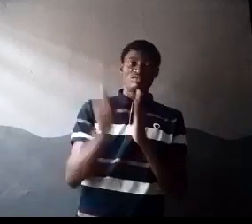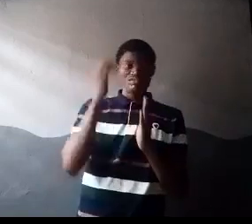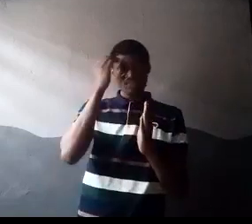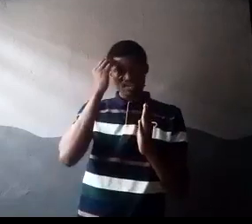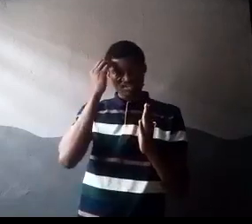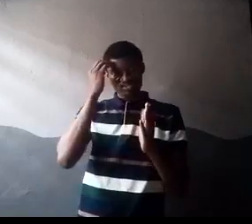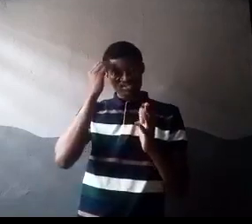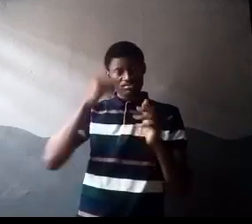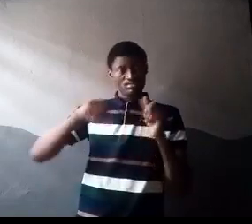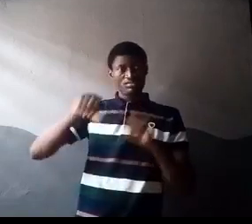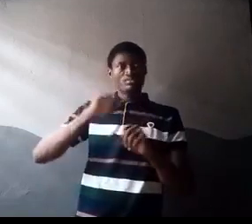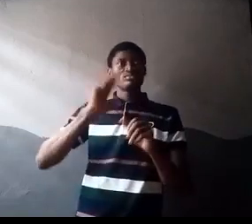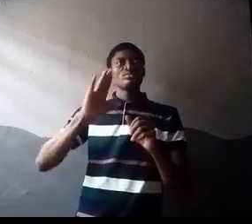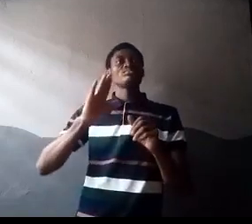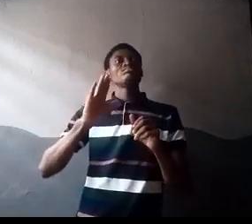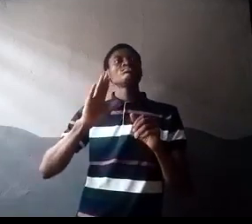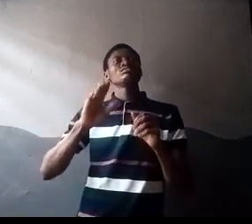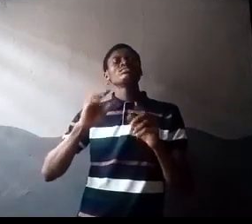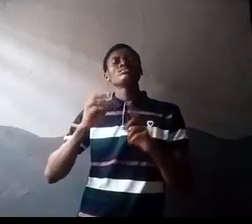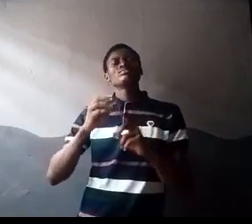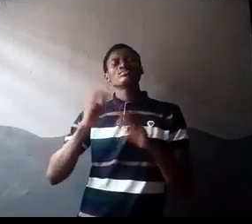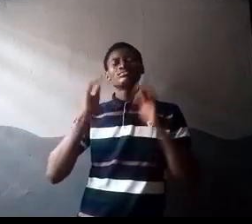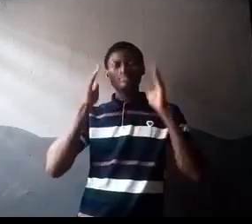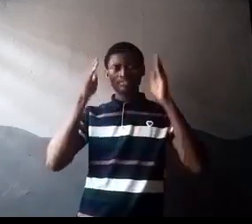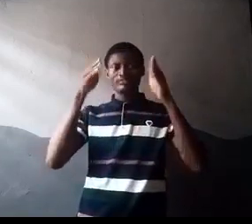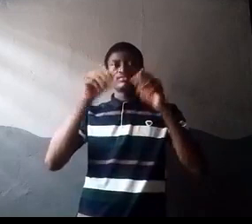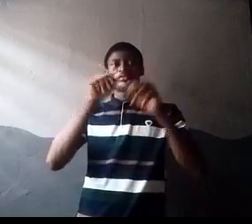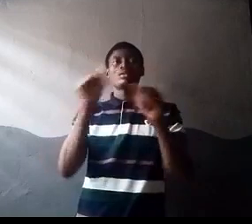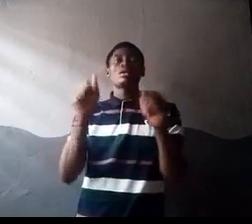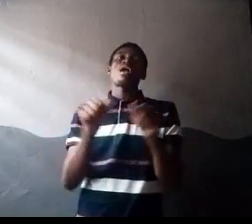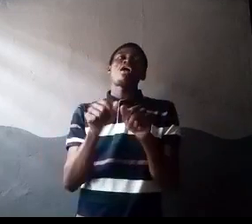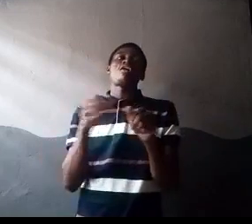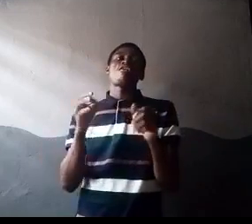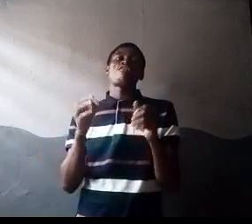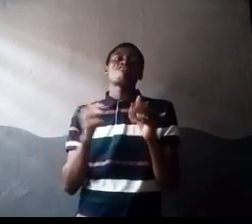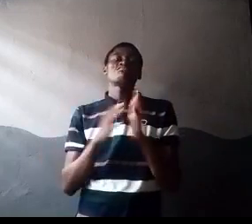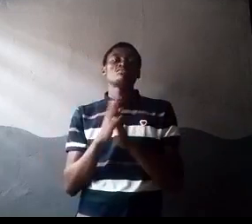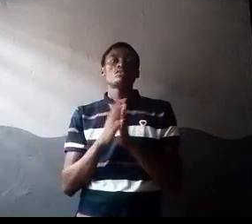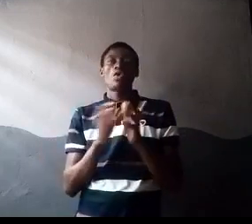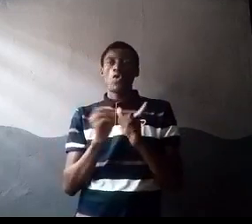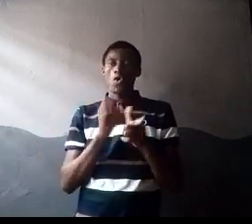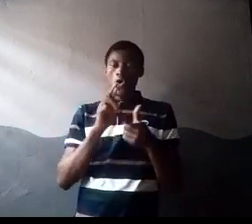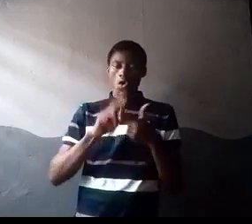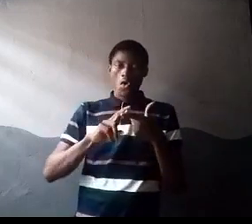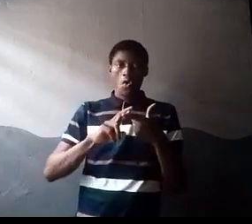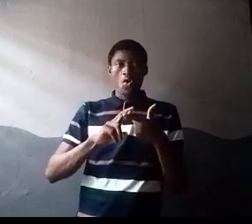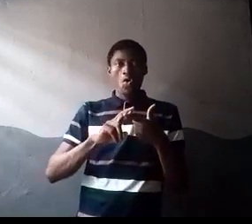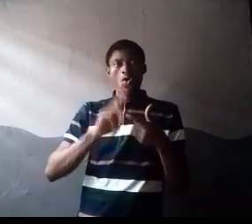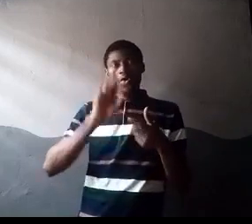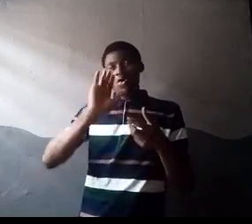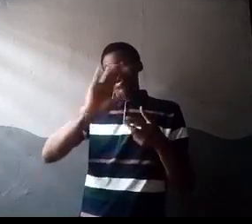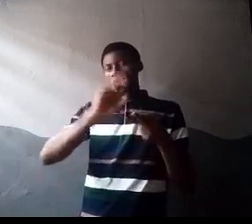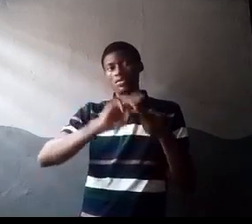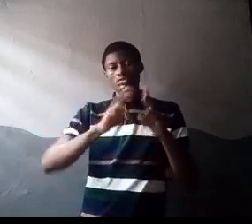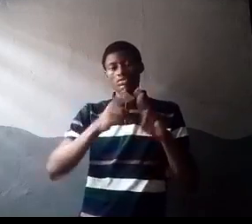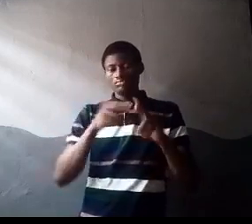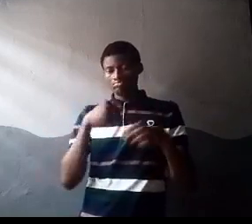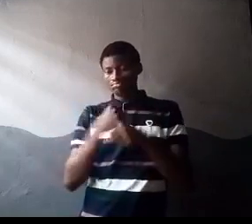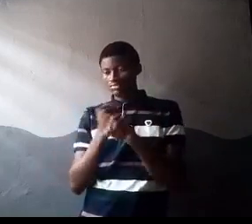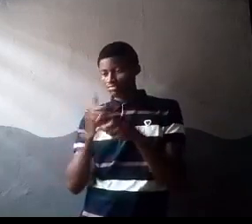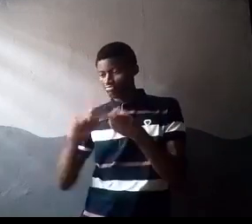could also be about the relationships you're going to build, making friends within your field and outside of your field. It's not just about